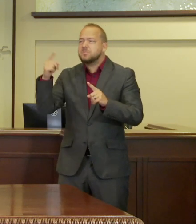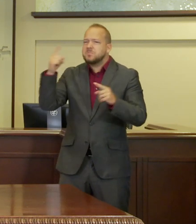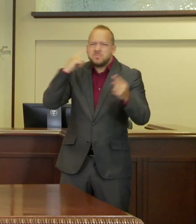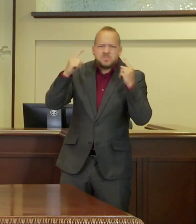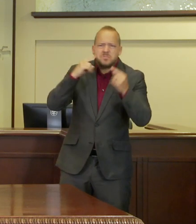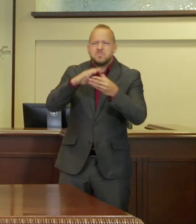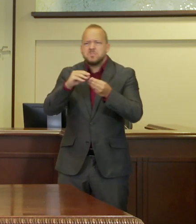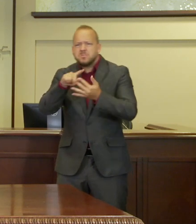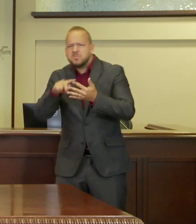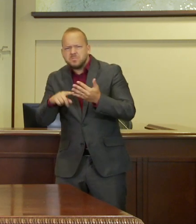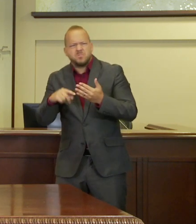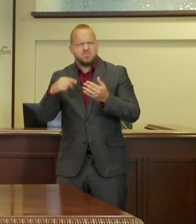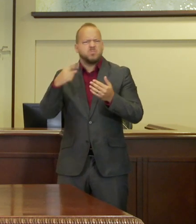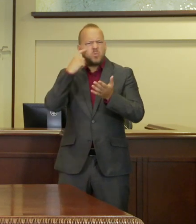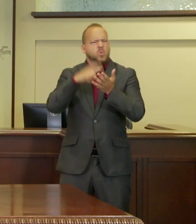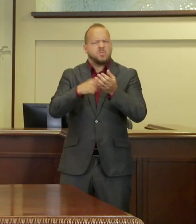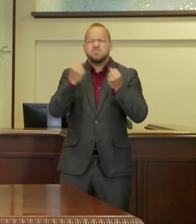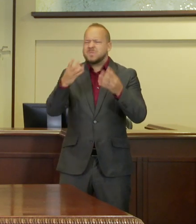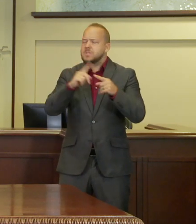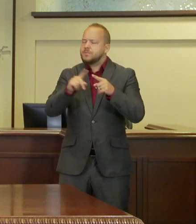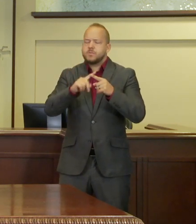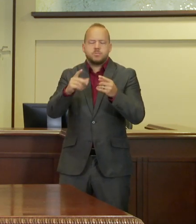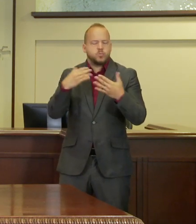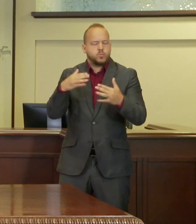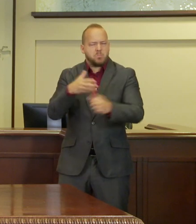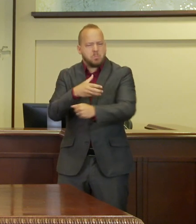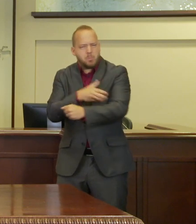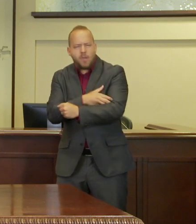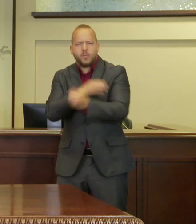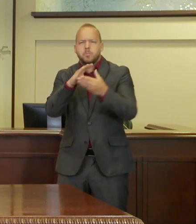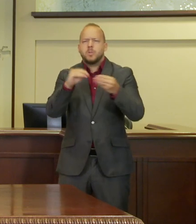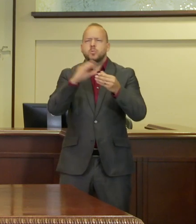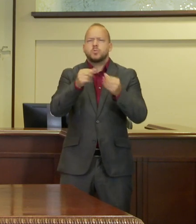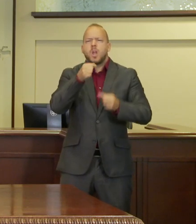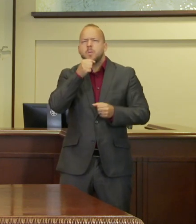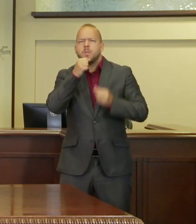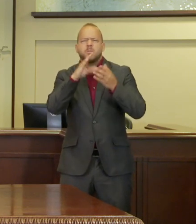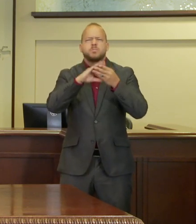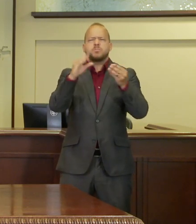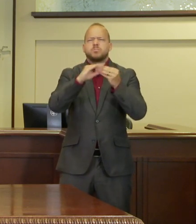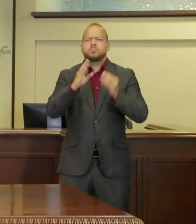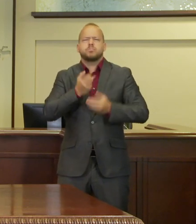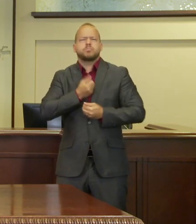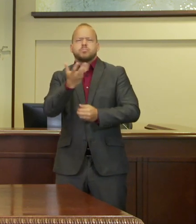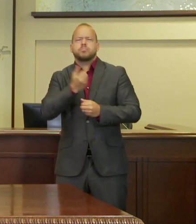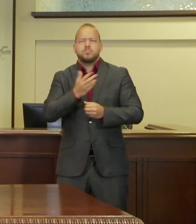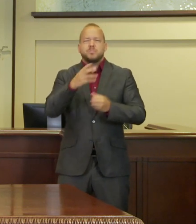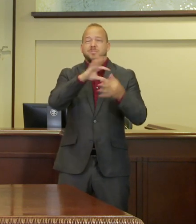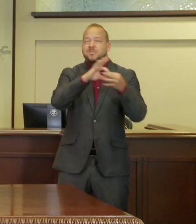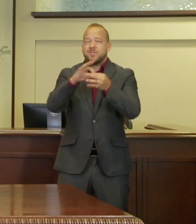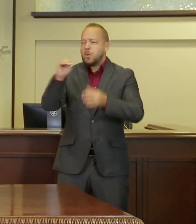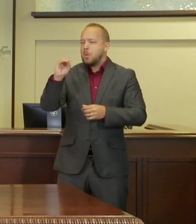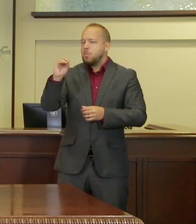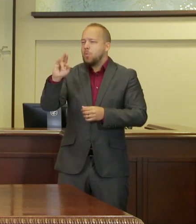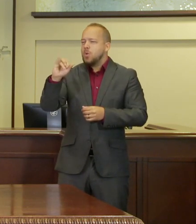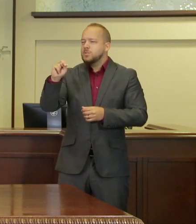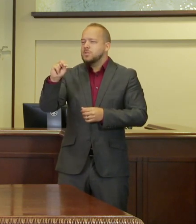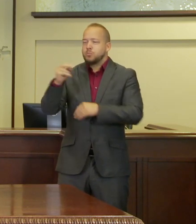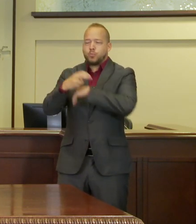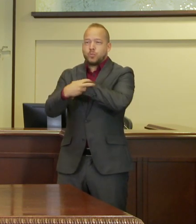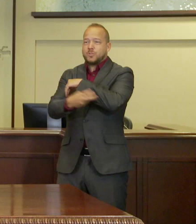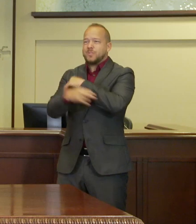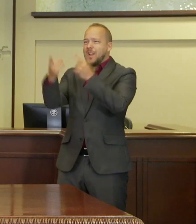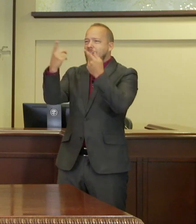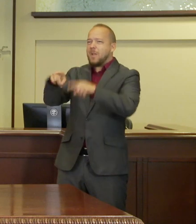powerful and peaceful crowd of thousands marched across the Morrison Bridge and gathered at Waterfront Park. A